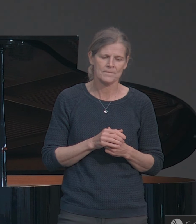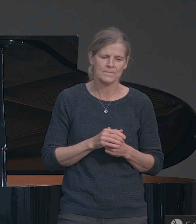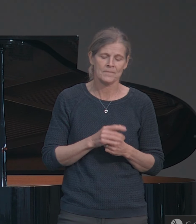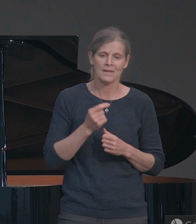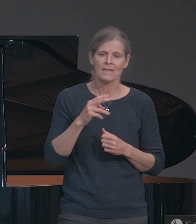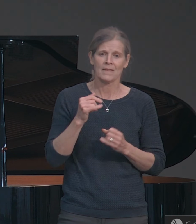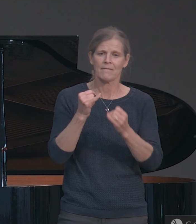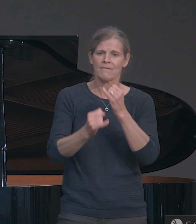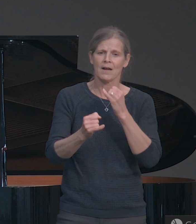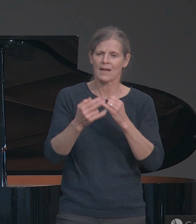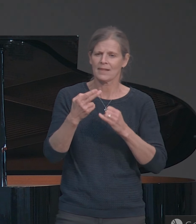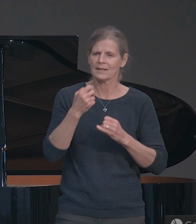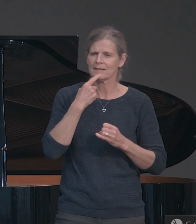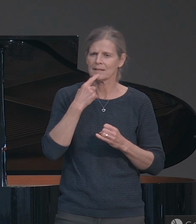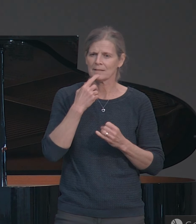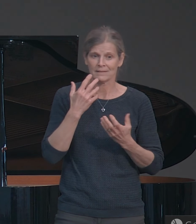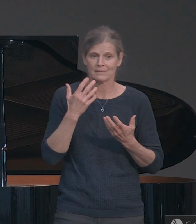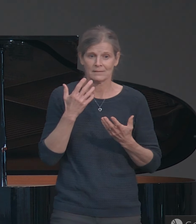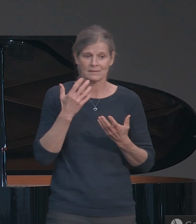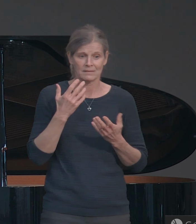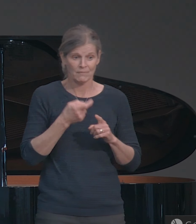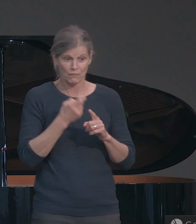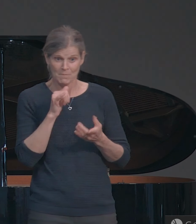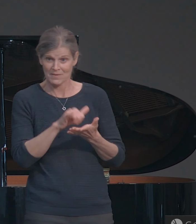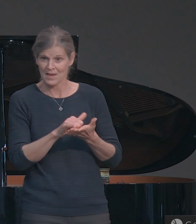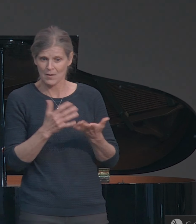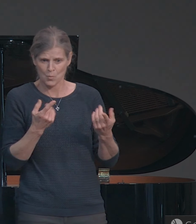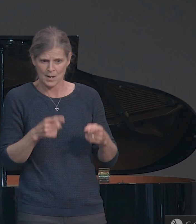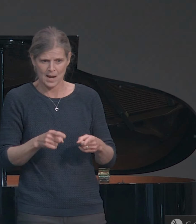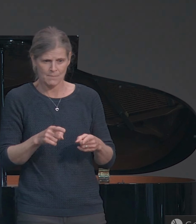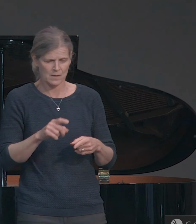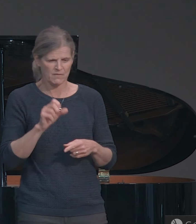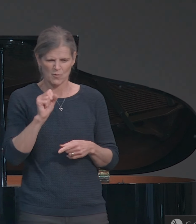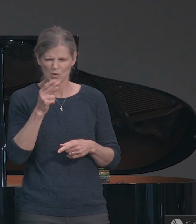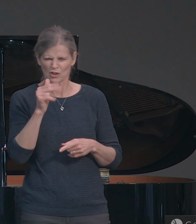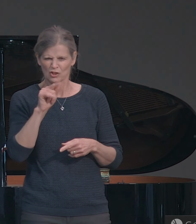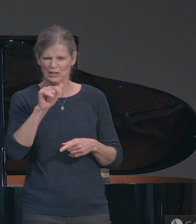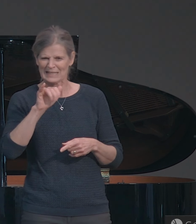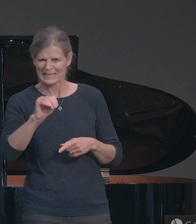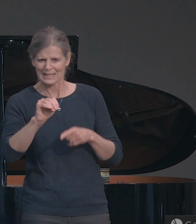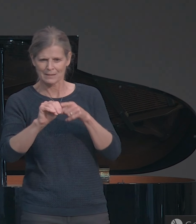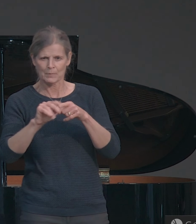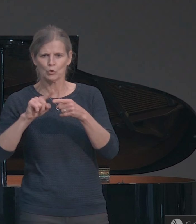And then finally he says, and what happened from Shittim to Gilgal?